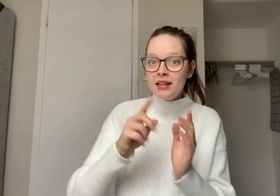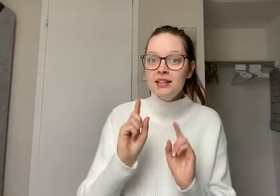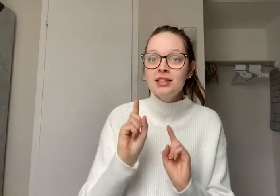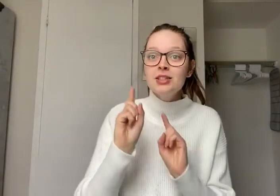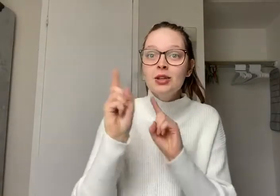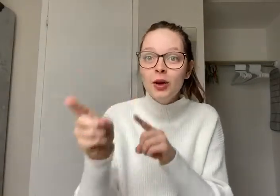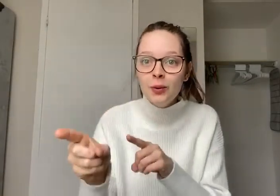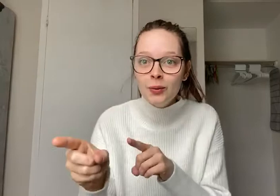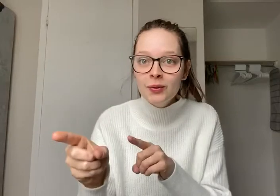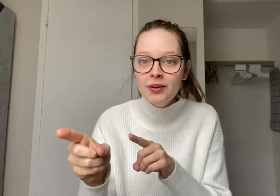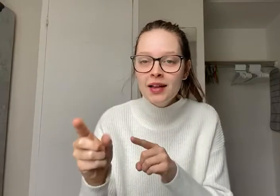means go,